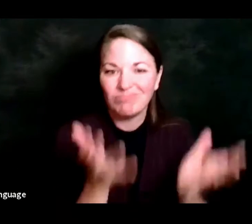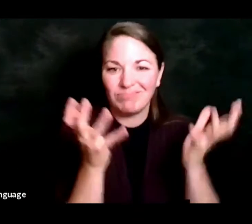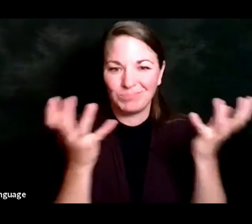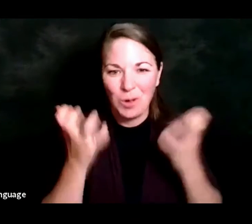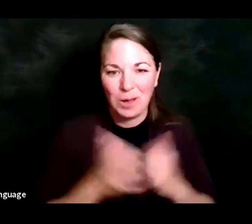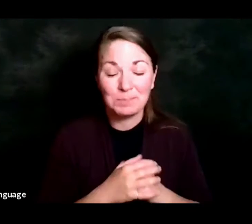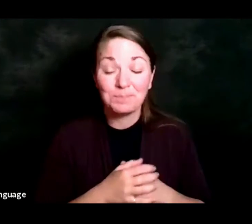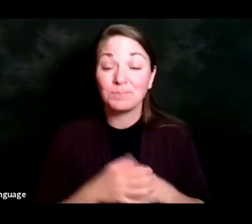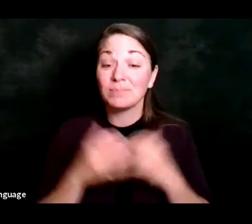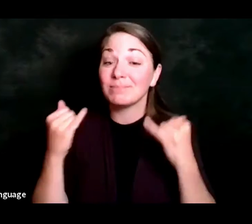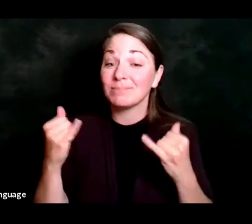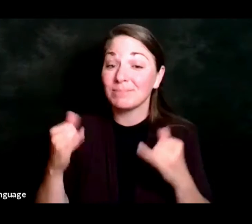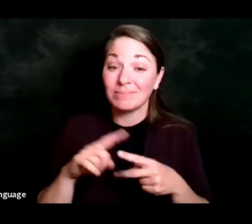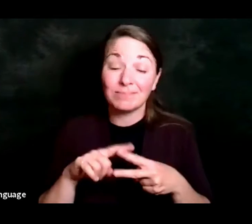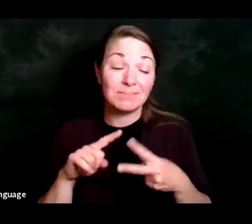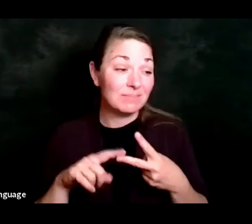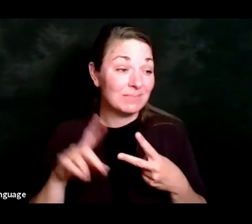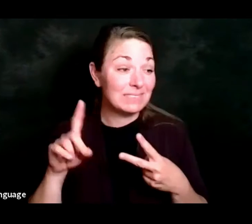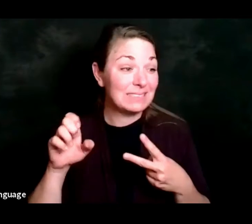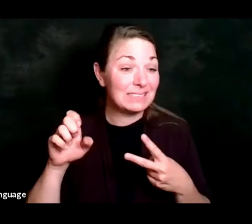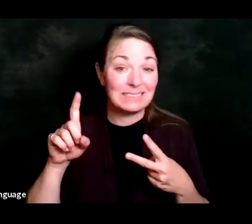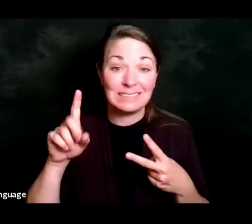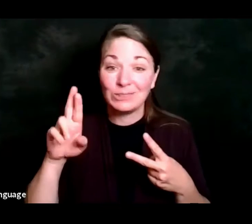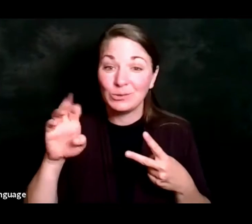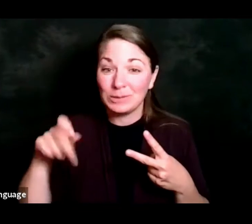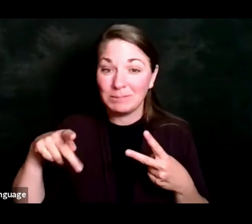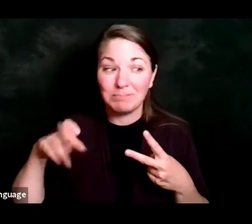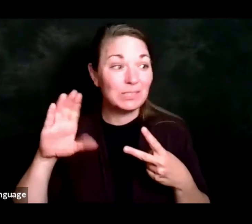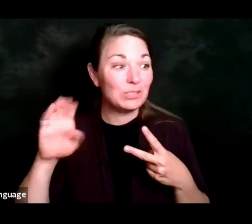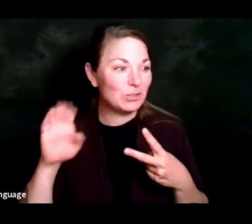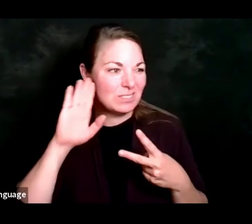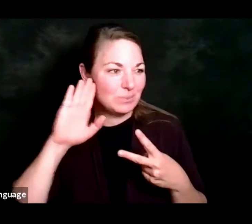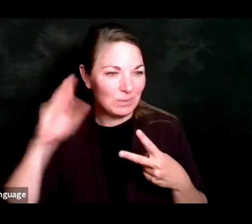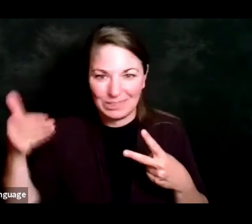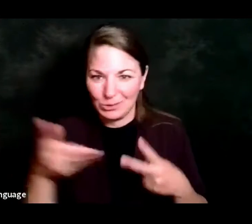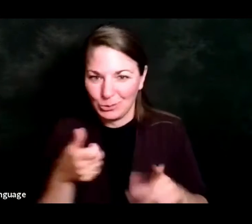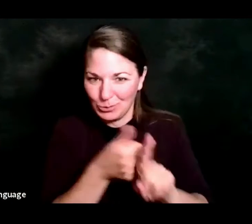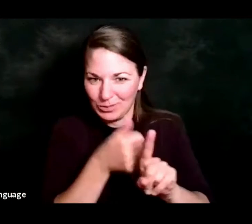leads, Deidre Pierce and Pam Lindgren, introduce themselves.